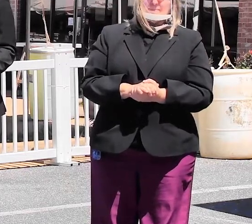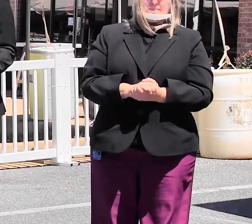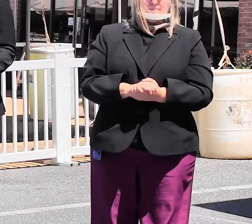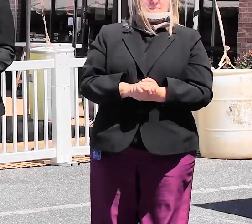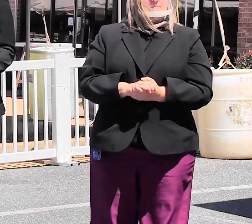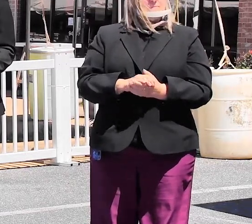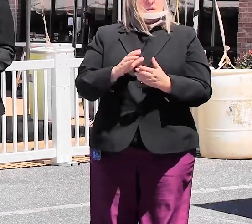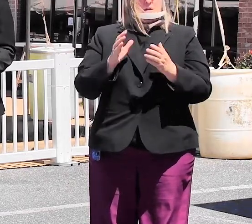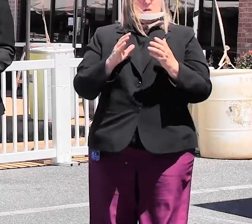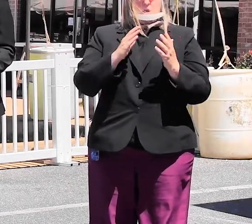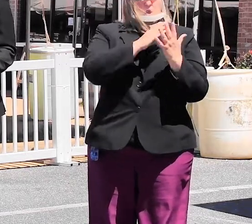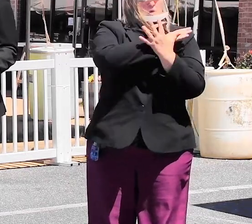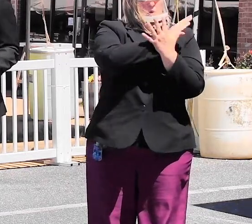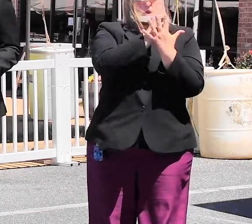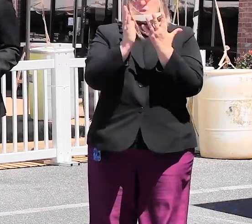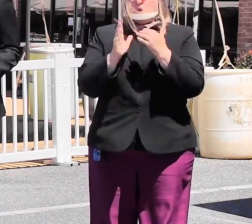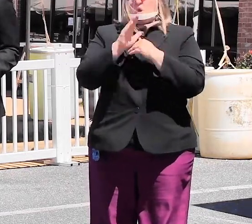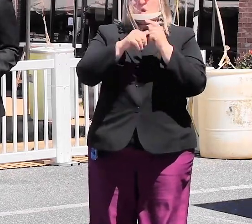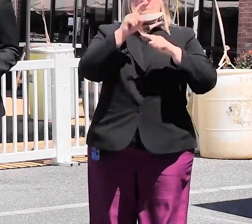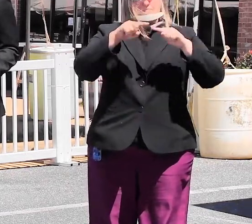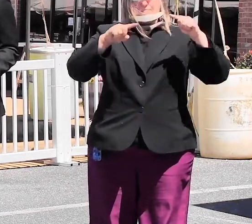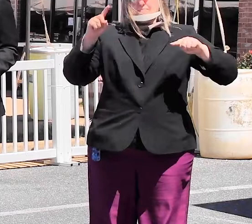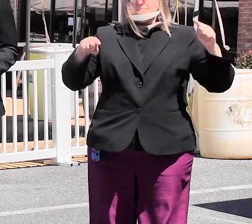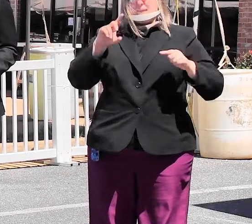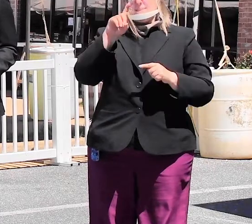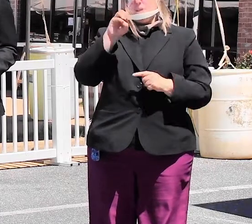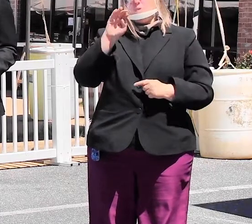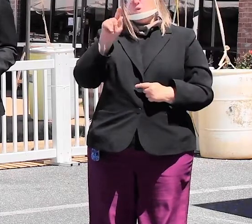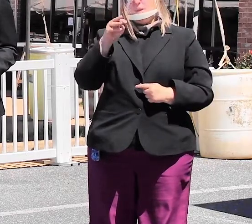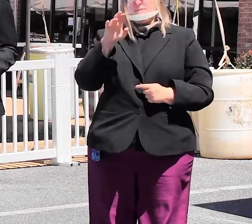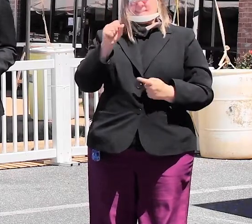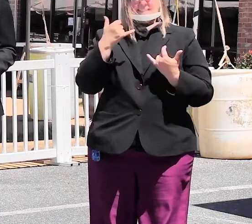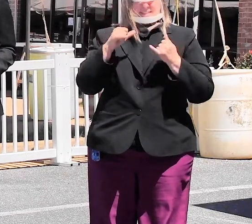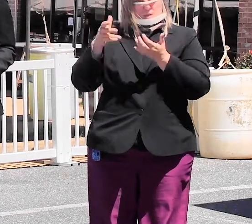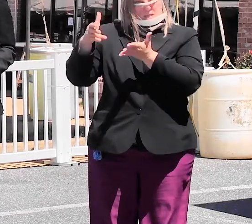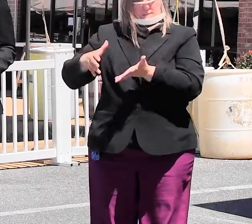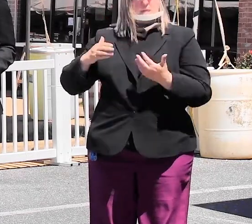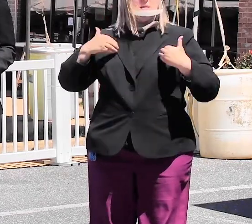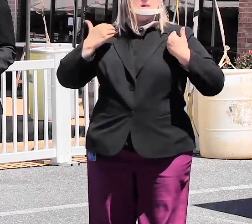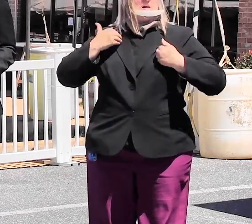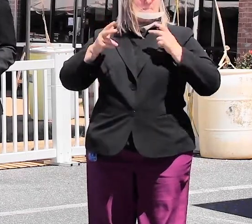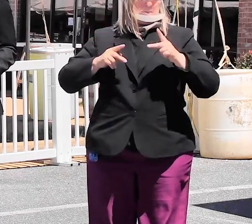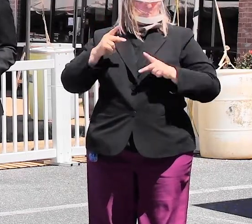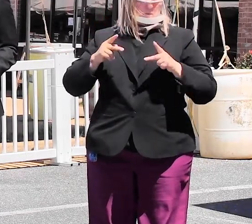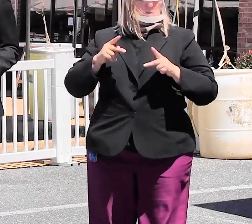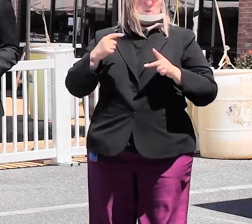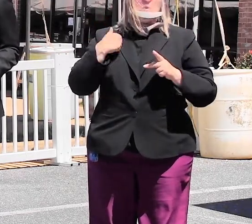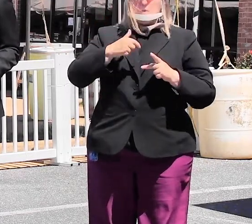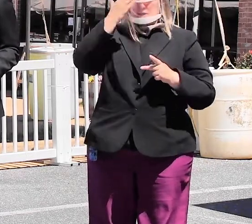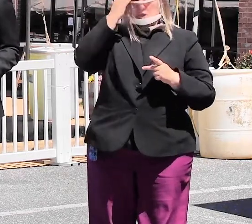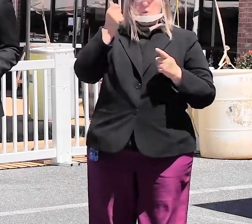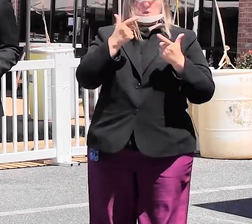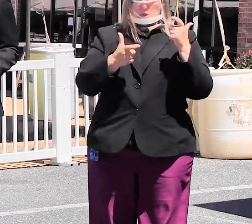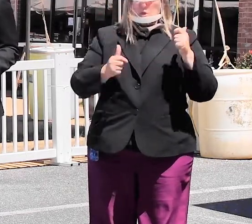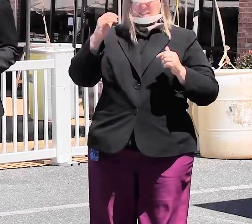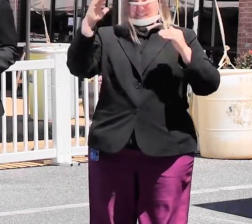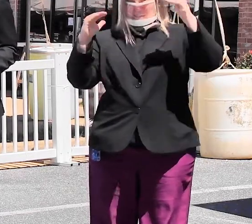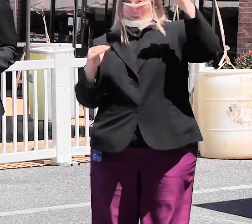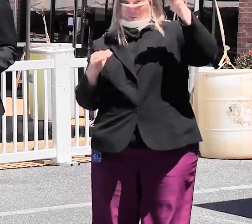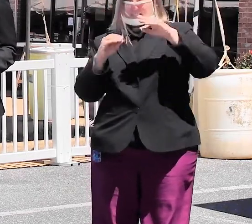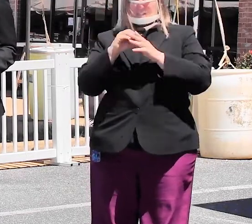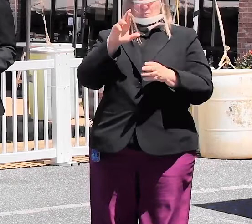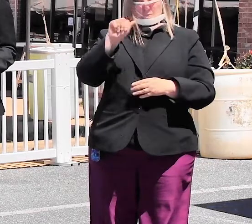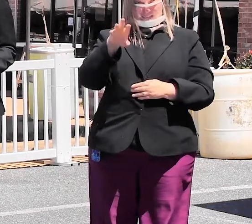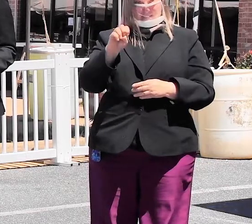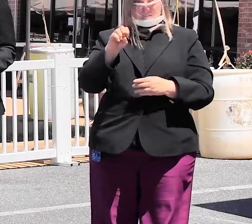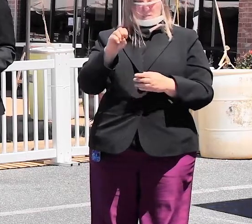Across all of our demographics, we still have to get our young people vaccinated, and we know that the largest disparities in race